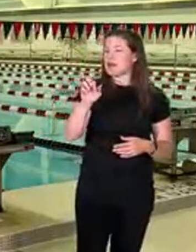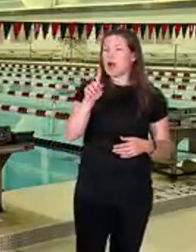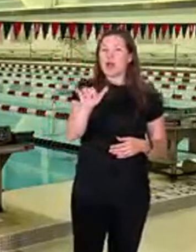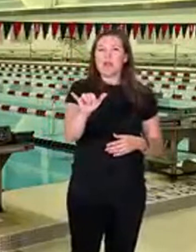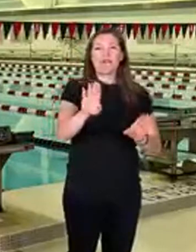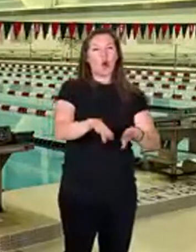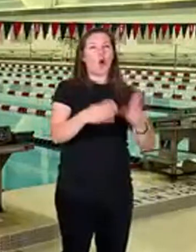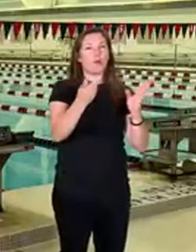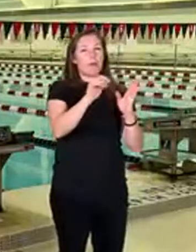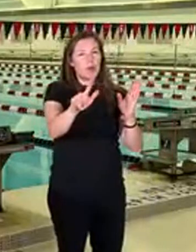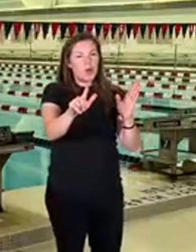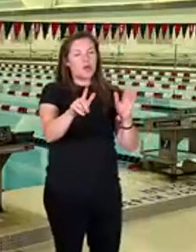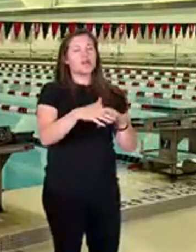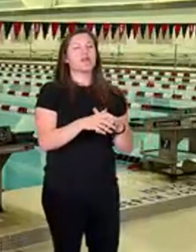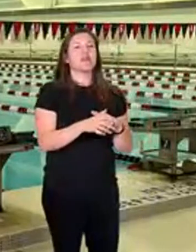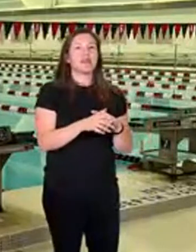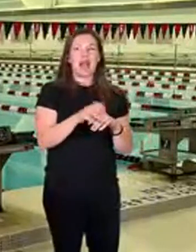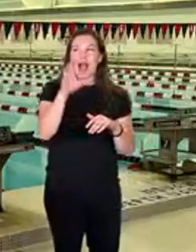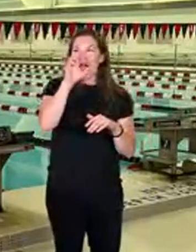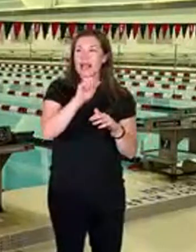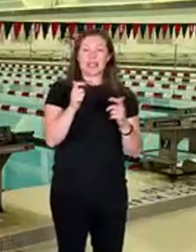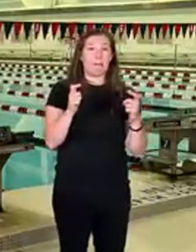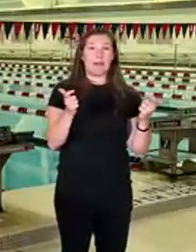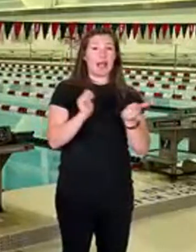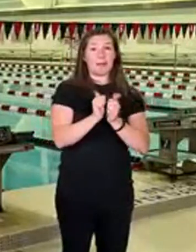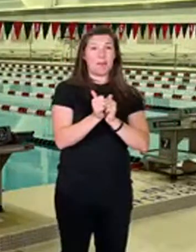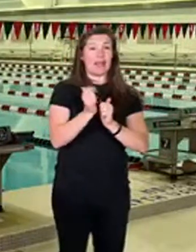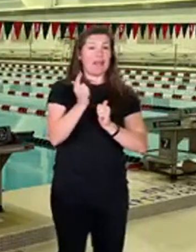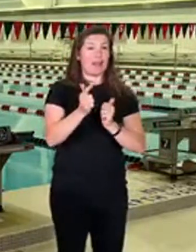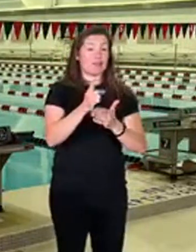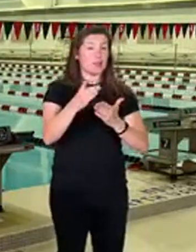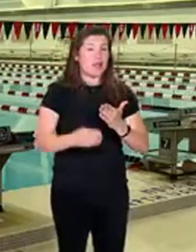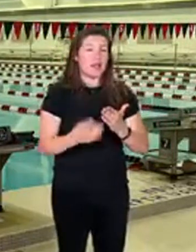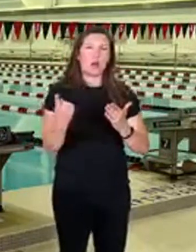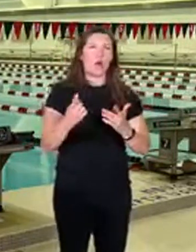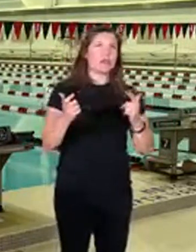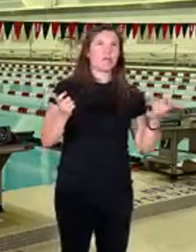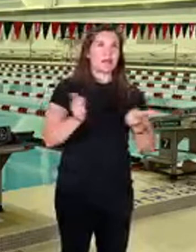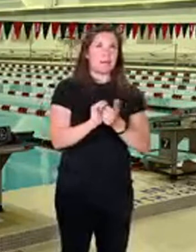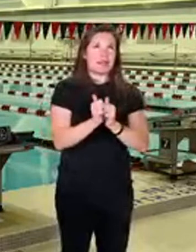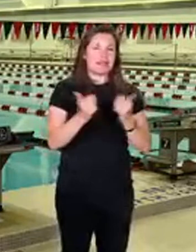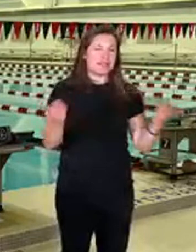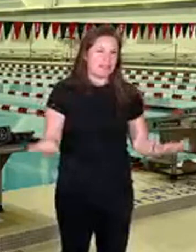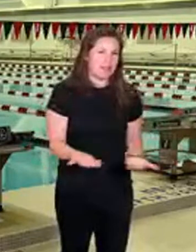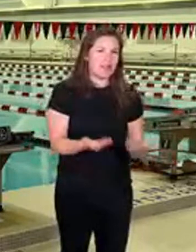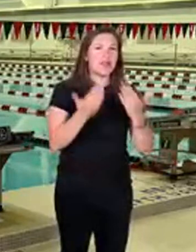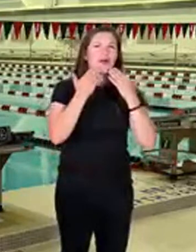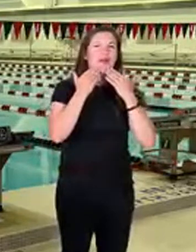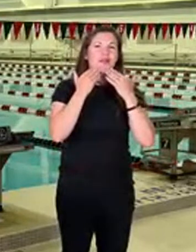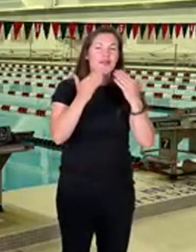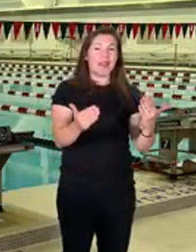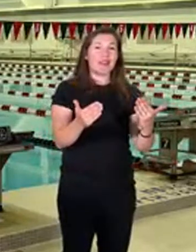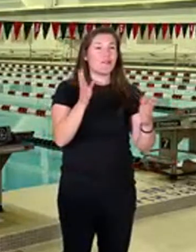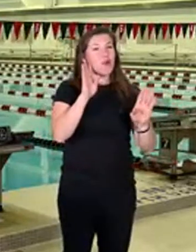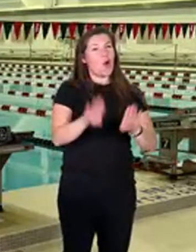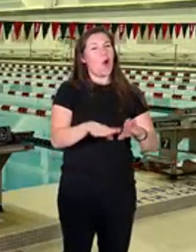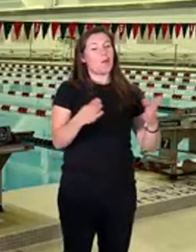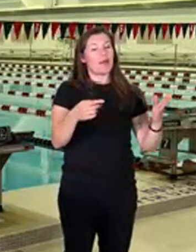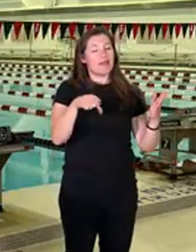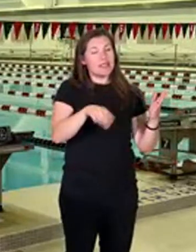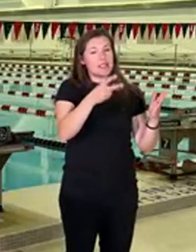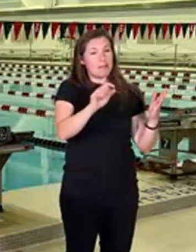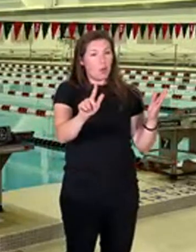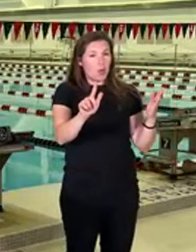opening up the pool, which I guess there's a big meet coming up later this weekend, as there's always big meets here. Thank you for opening up this pool,